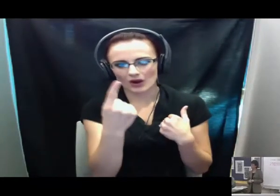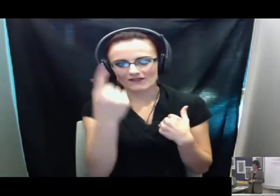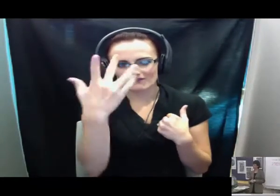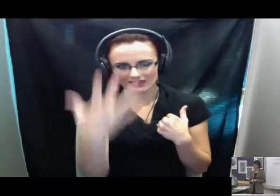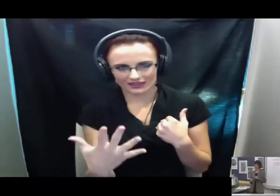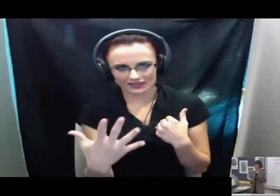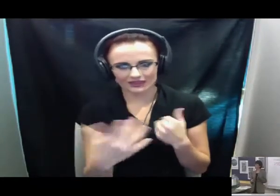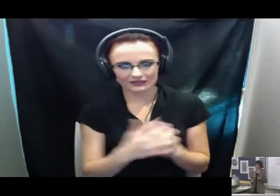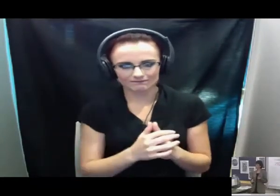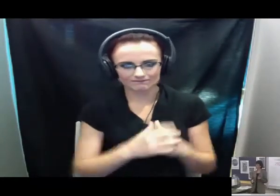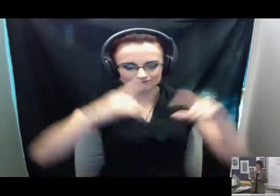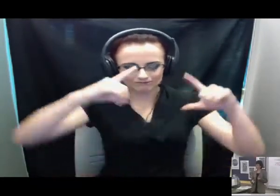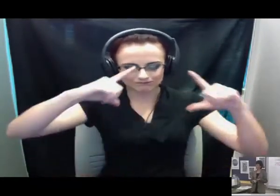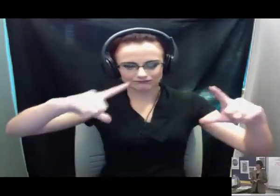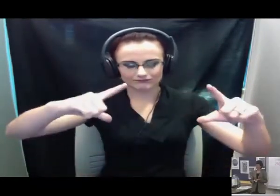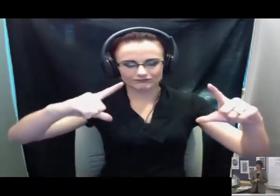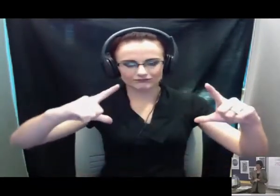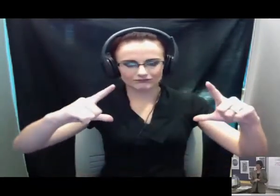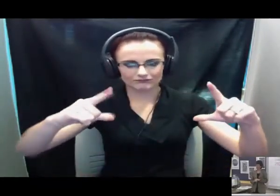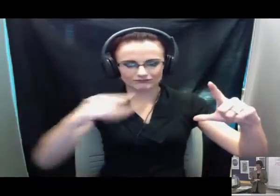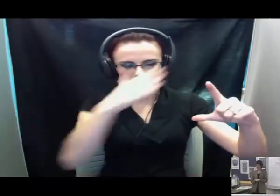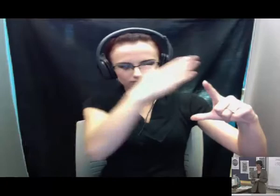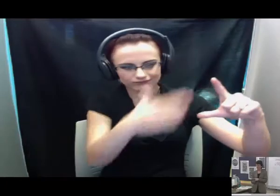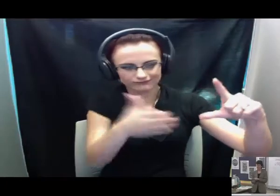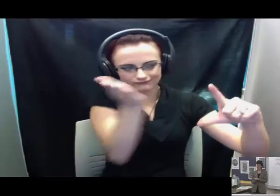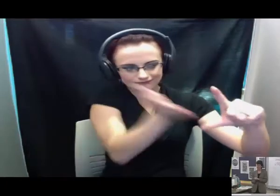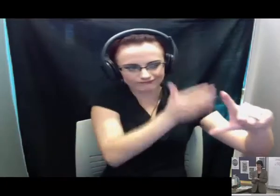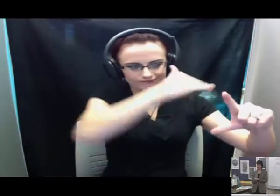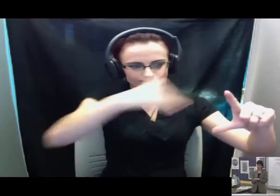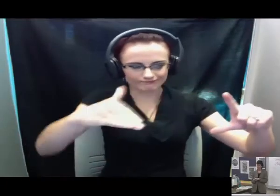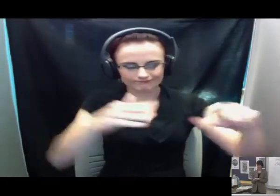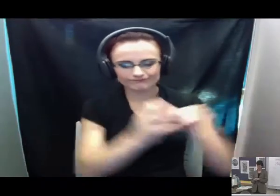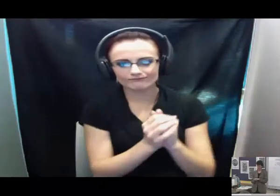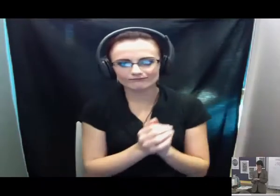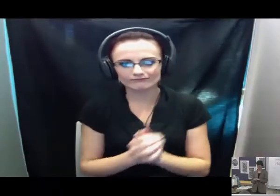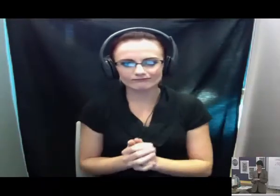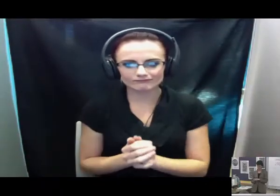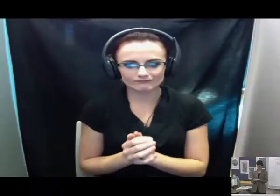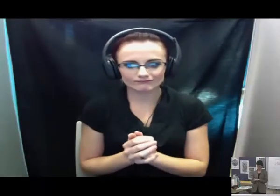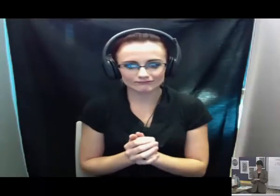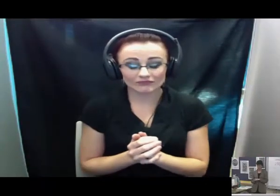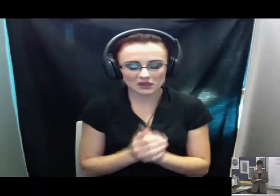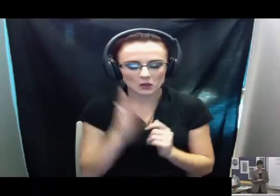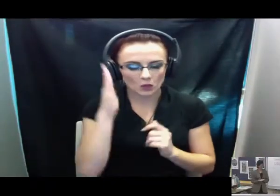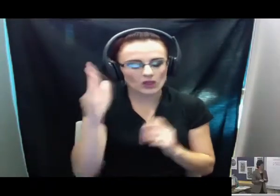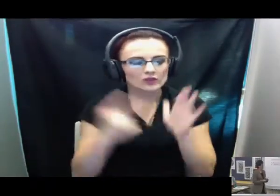And this is going to show you the lack of support that Washington had at the beginning of the war.